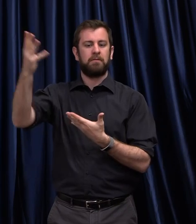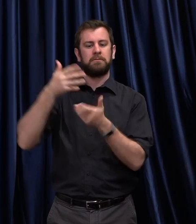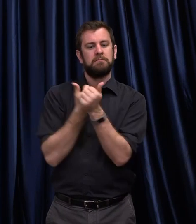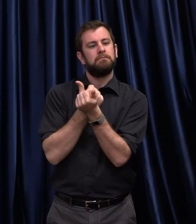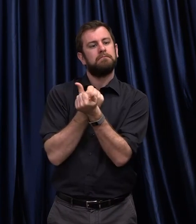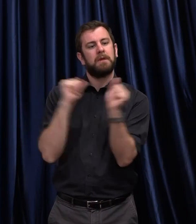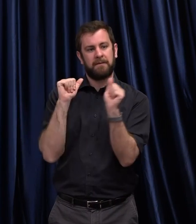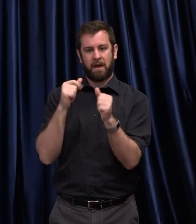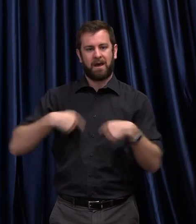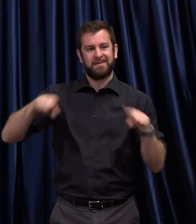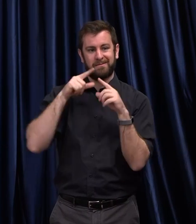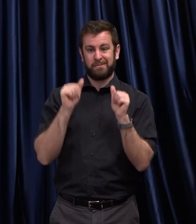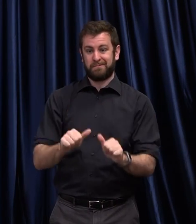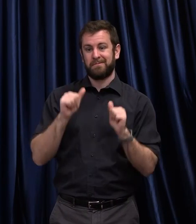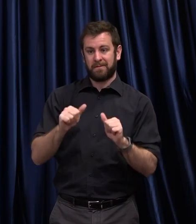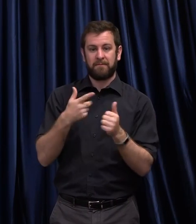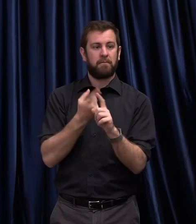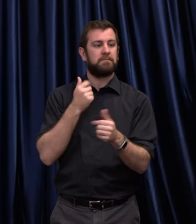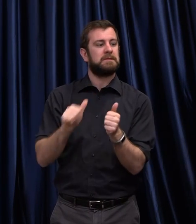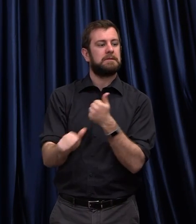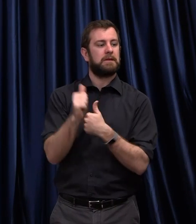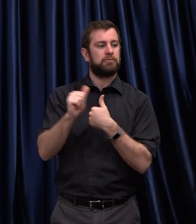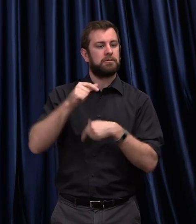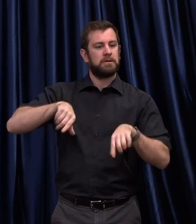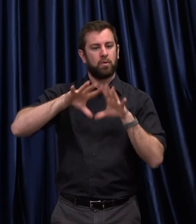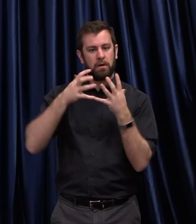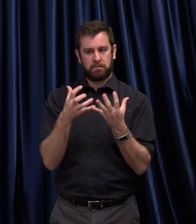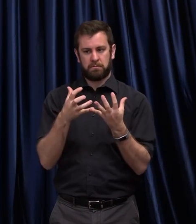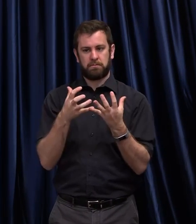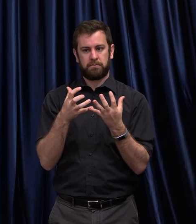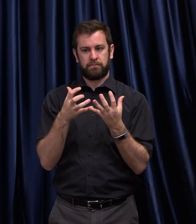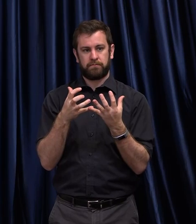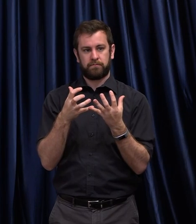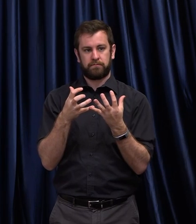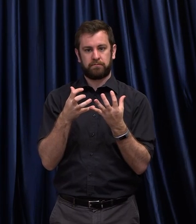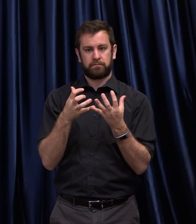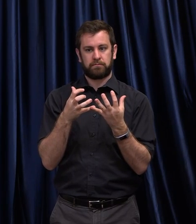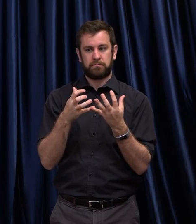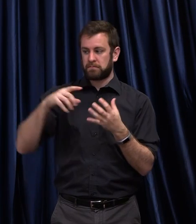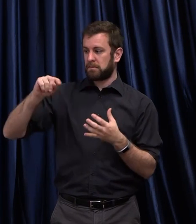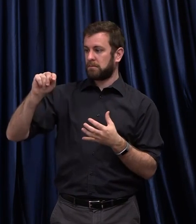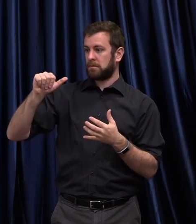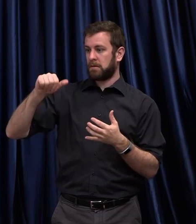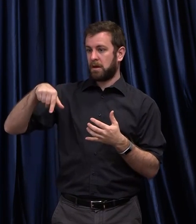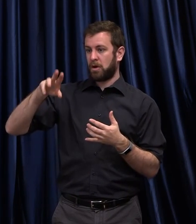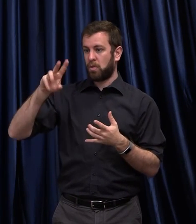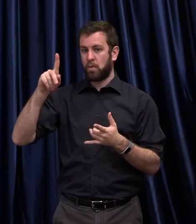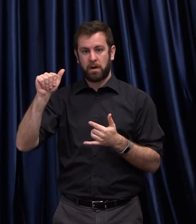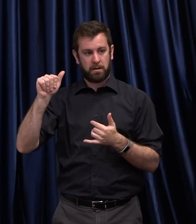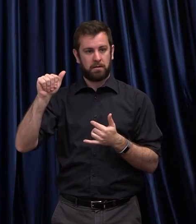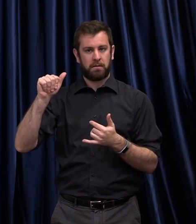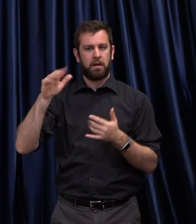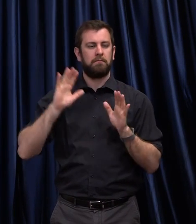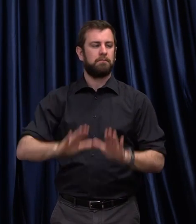world. And in the taqwa, there are great fruits. And we need to understand